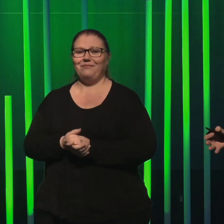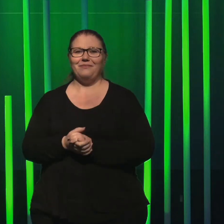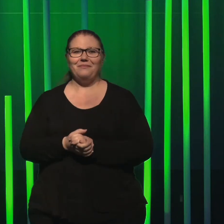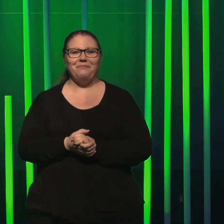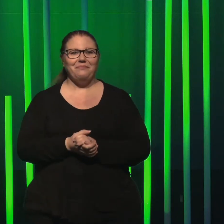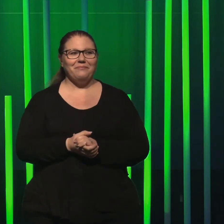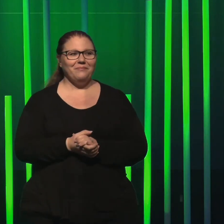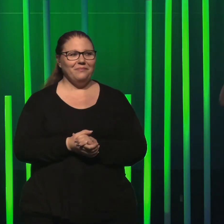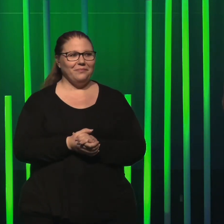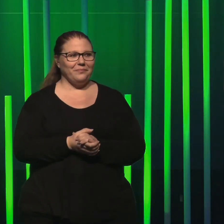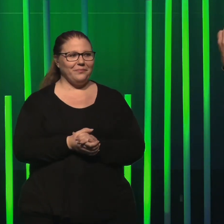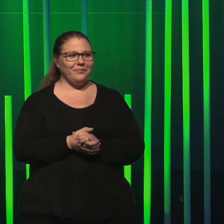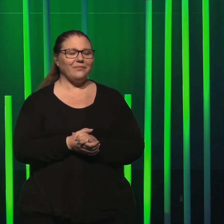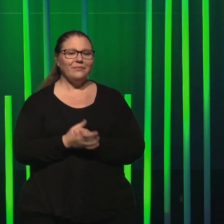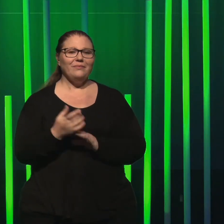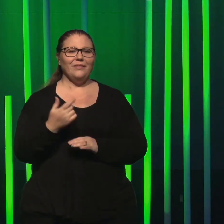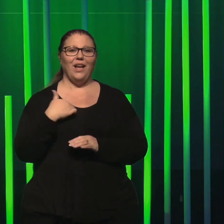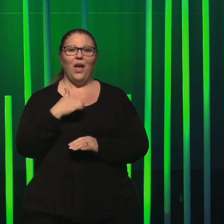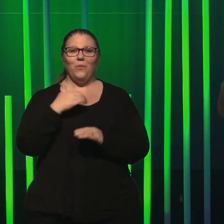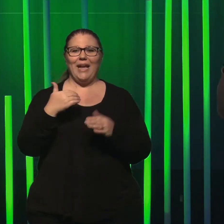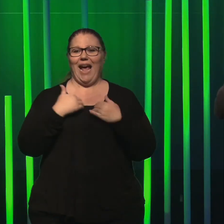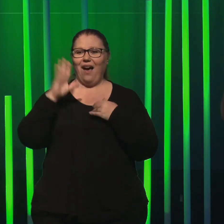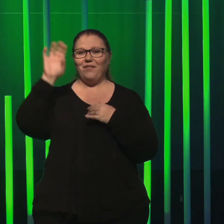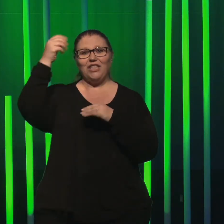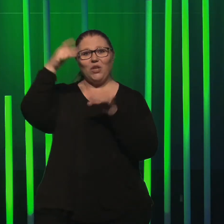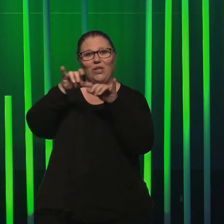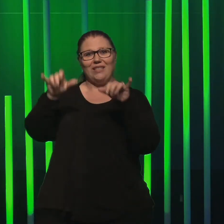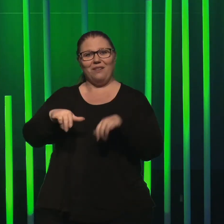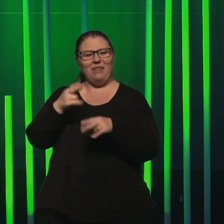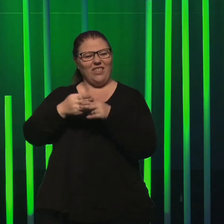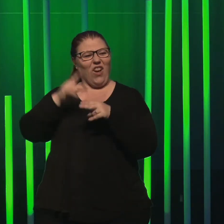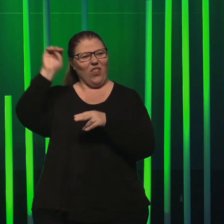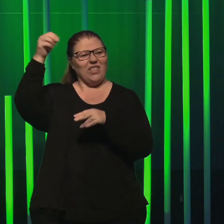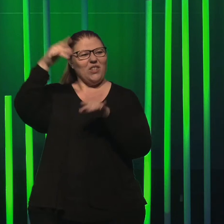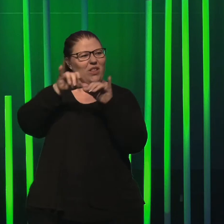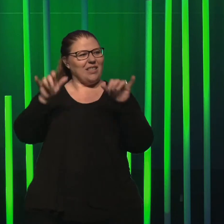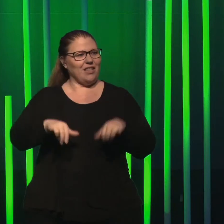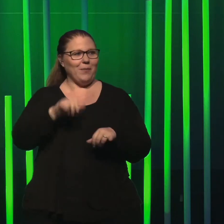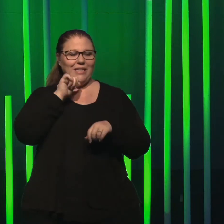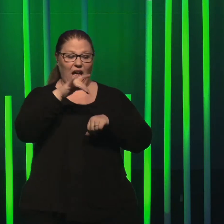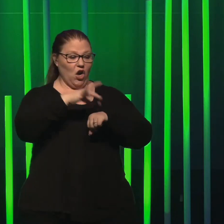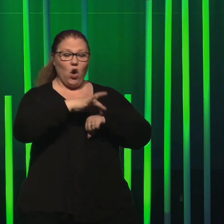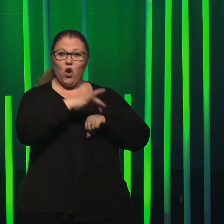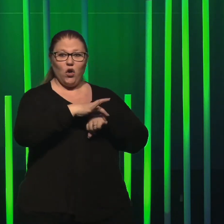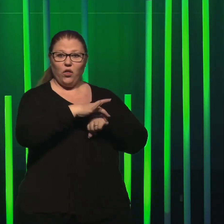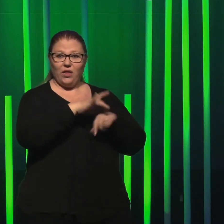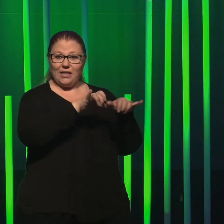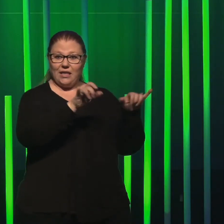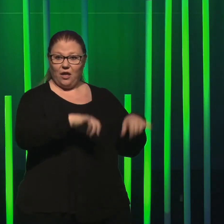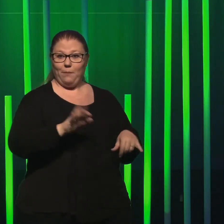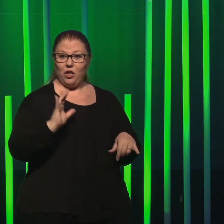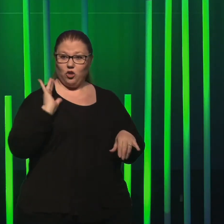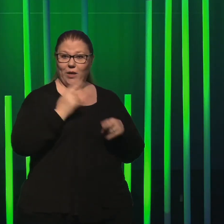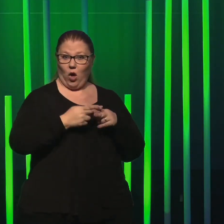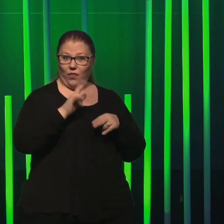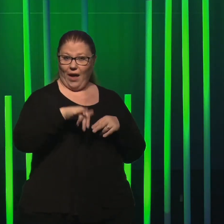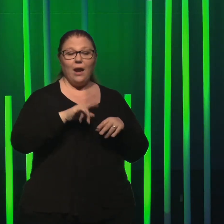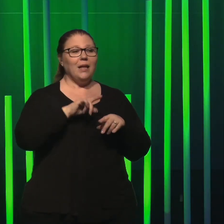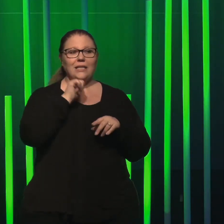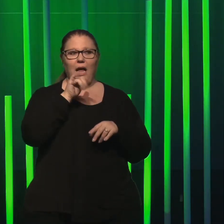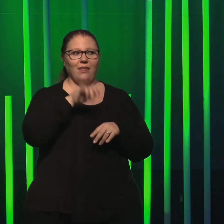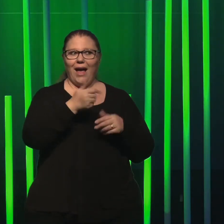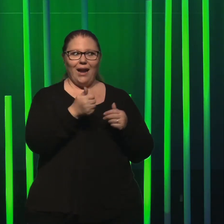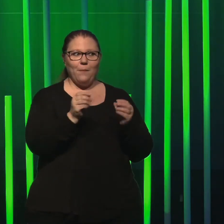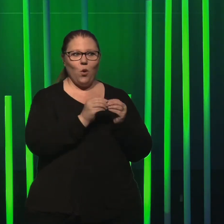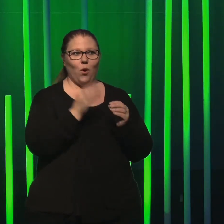thing. We have this whole solar system, and it's called a solar system. It's not called an Earth system. It used to be called that, right? But it's not that